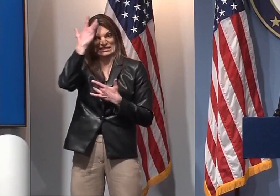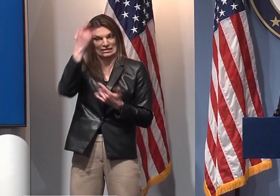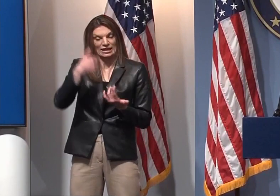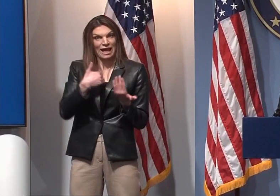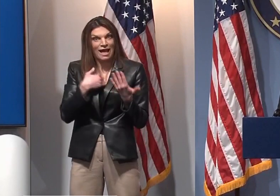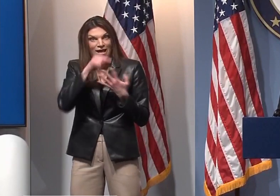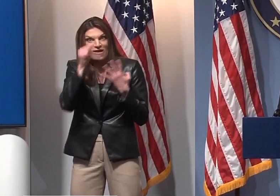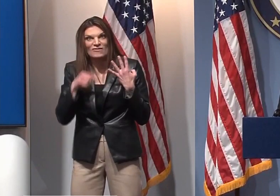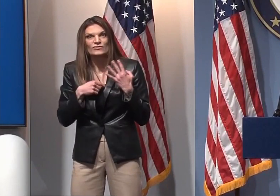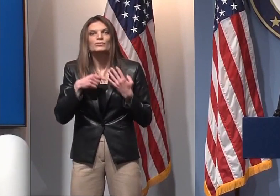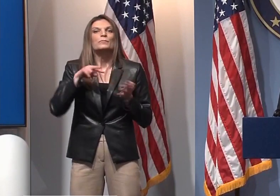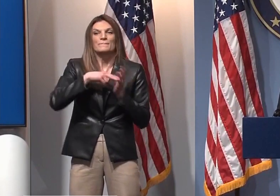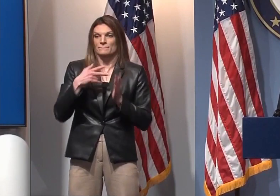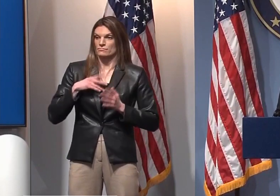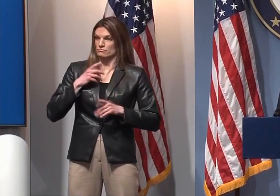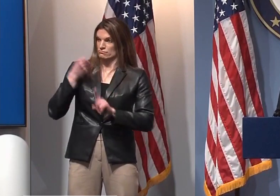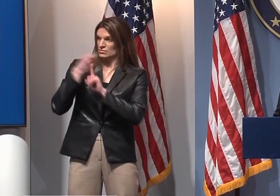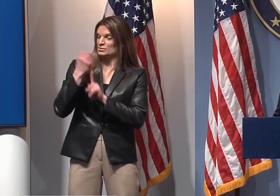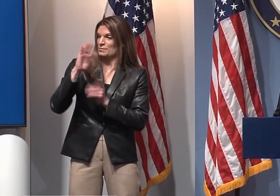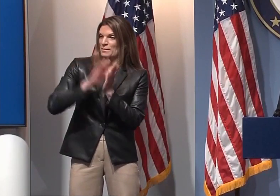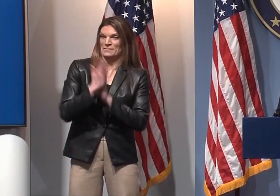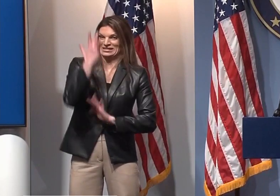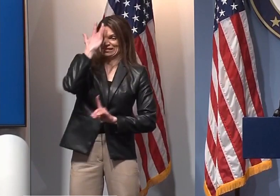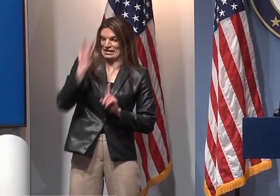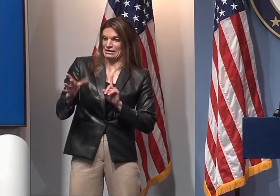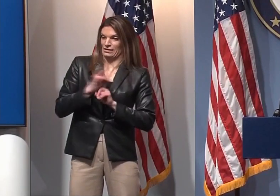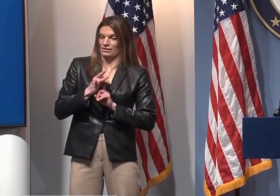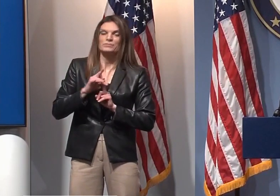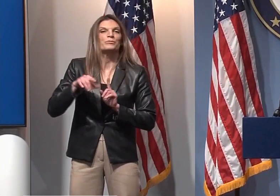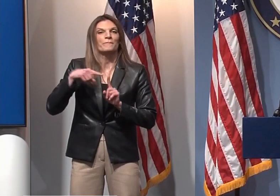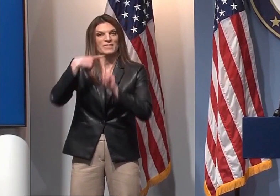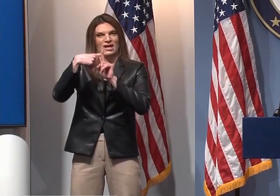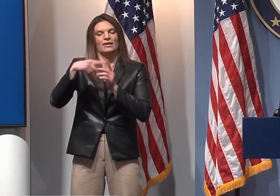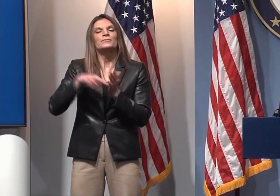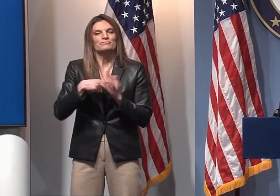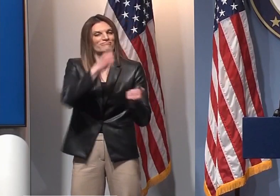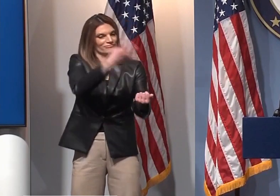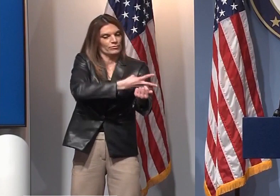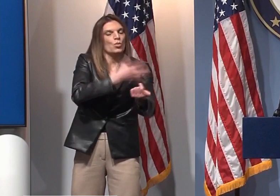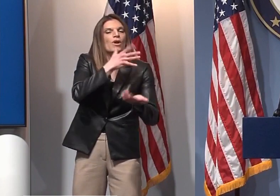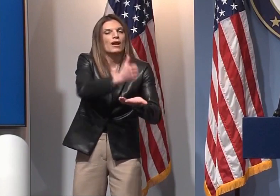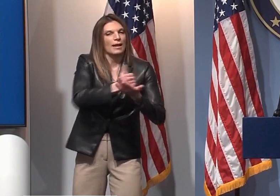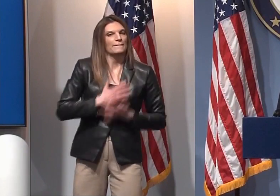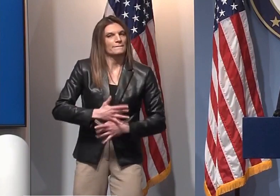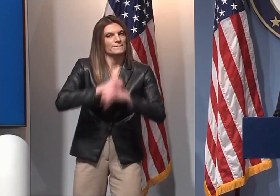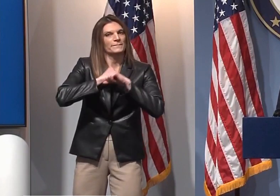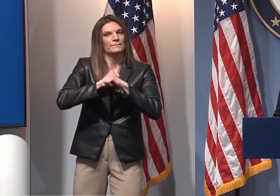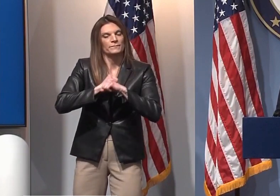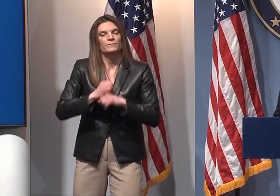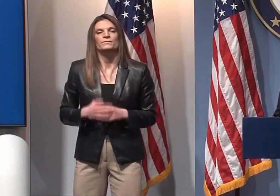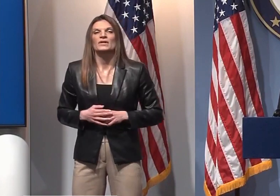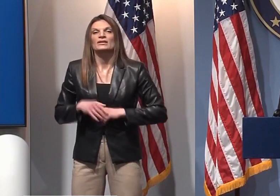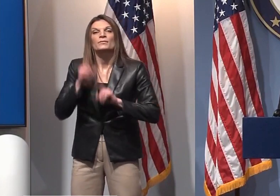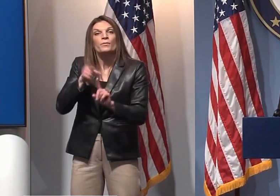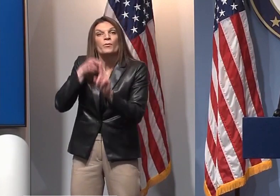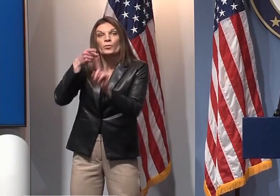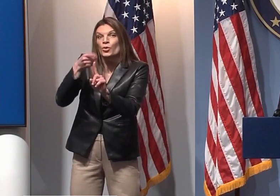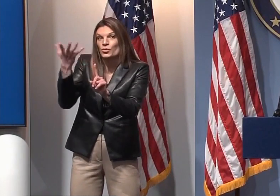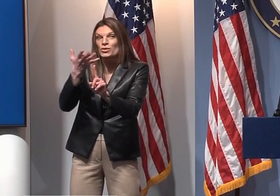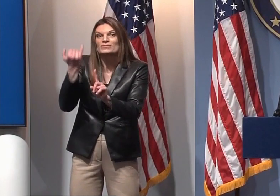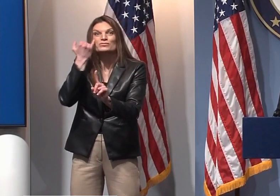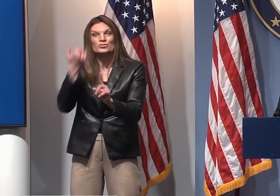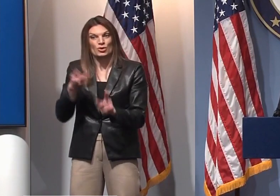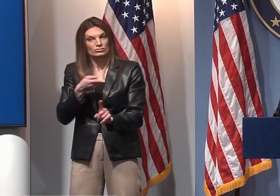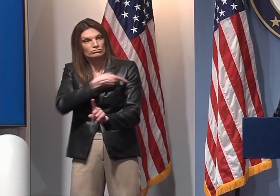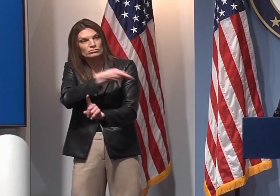COVID vaccine 90 days after administration. And the vaccine is still the most effective way to protect you and your family from